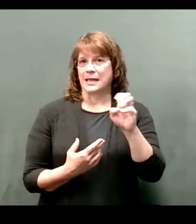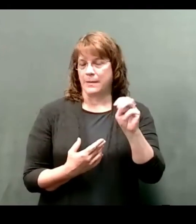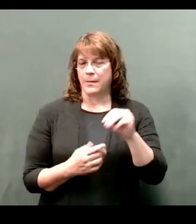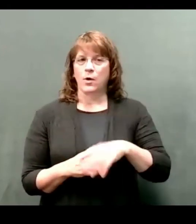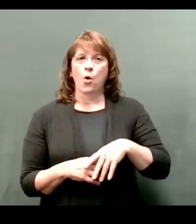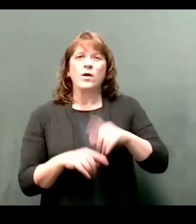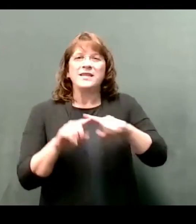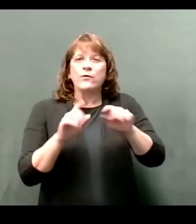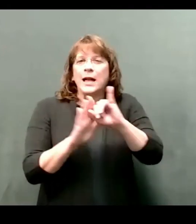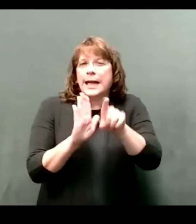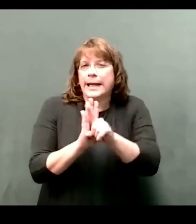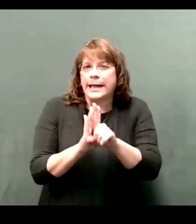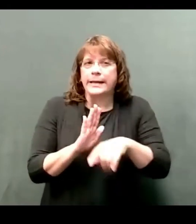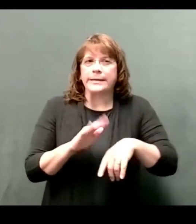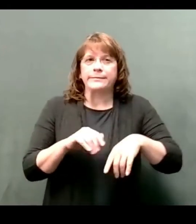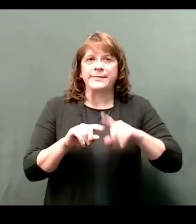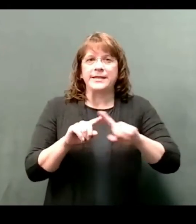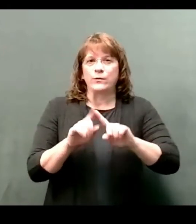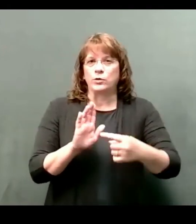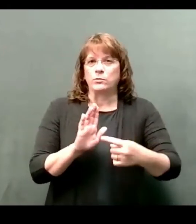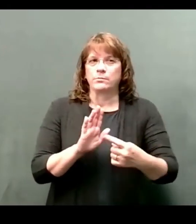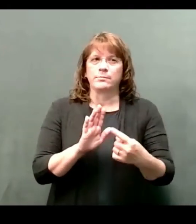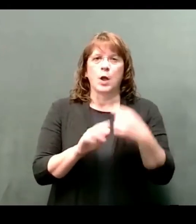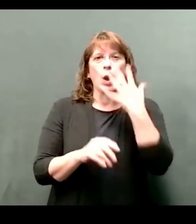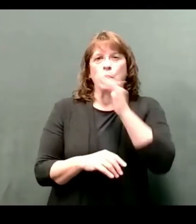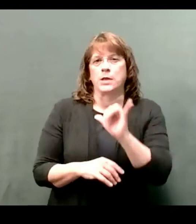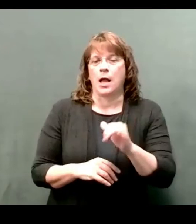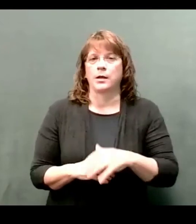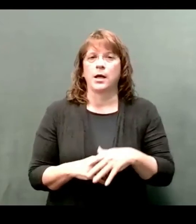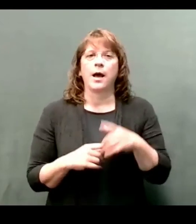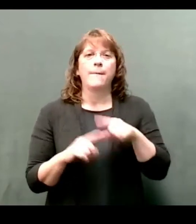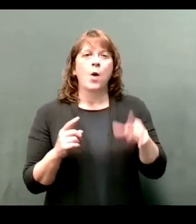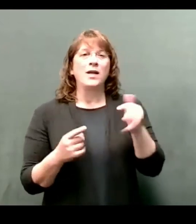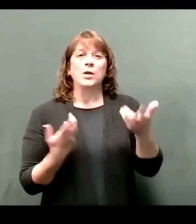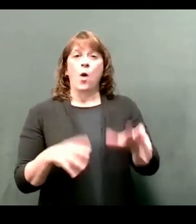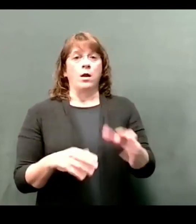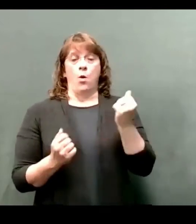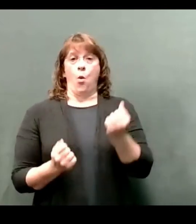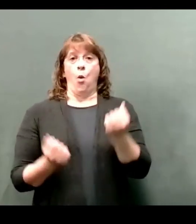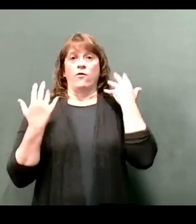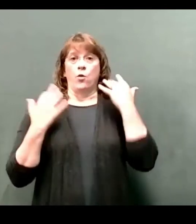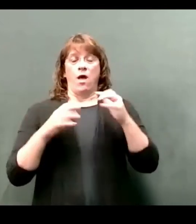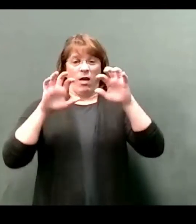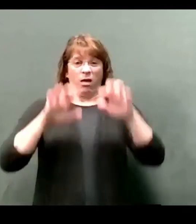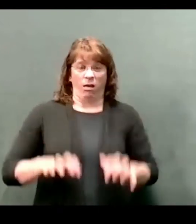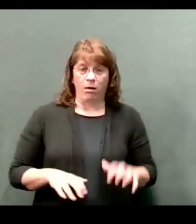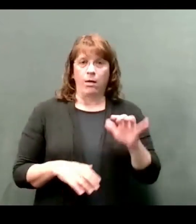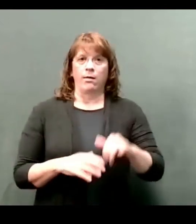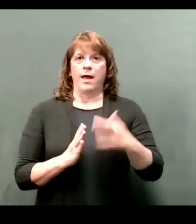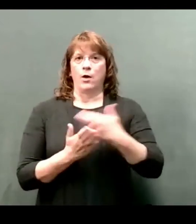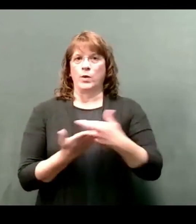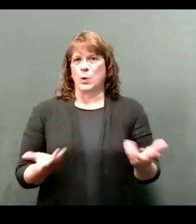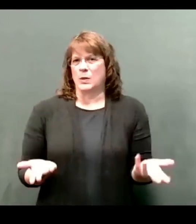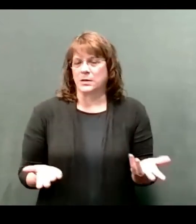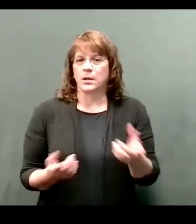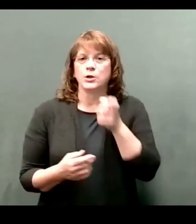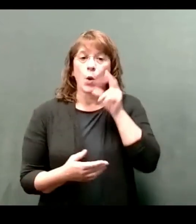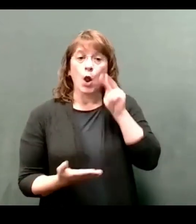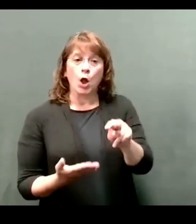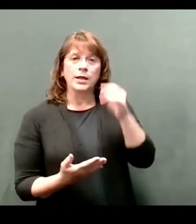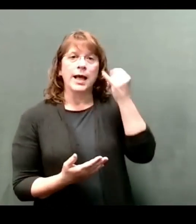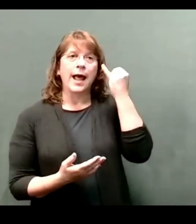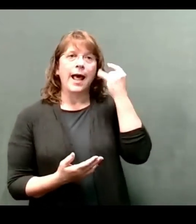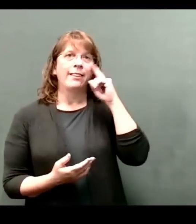pieces were showing up. And we didn't want to overwhelm this resource, right? So don't look at this and think that, if